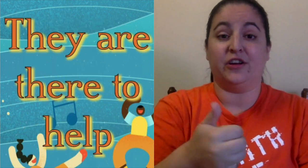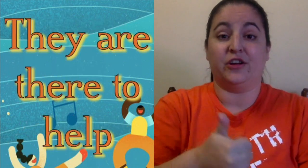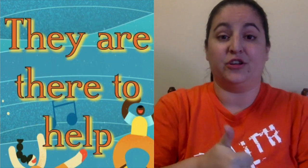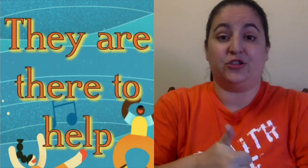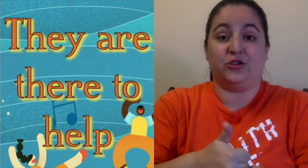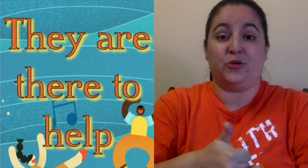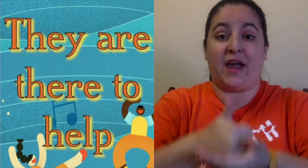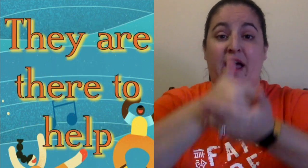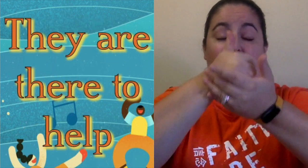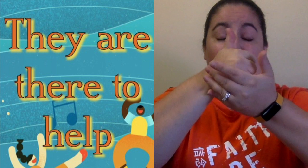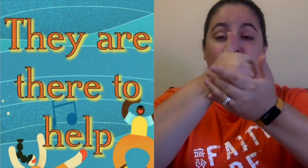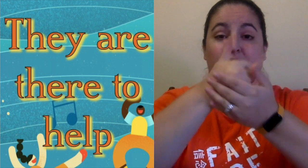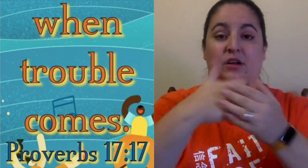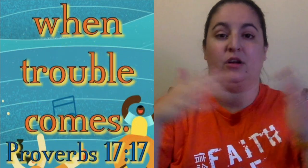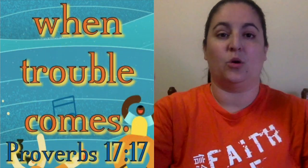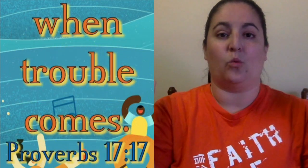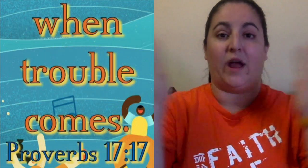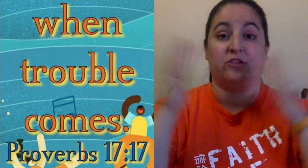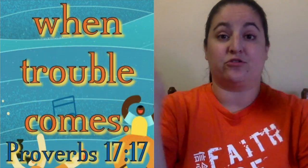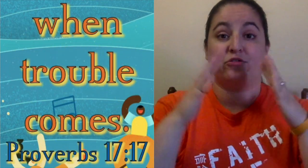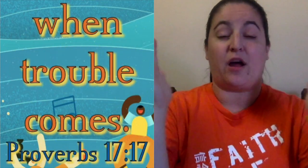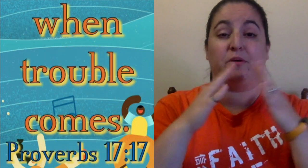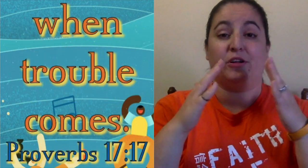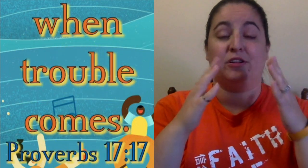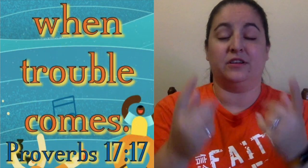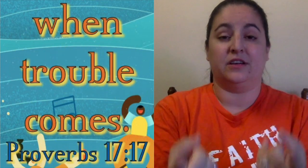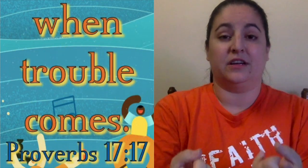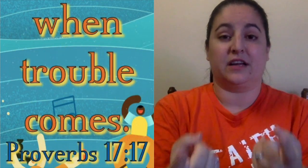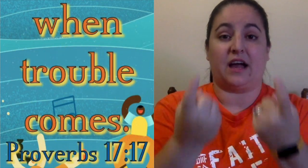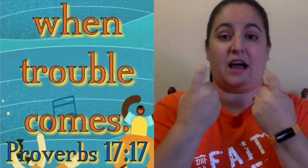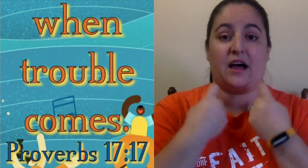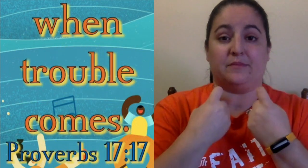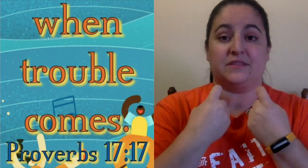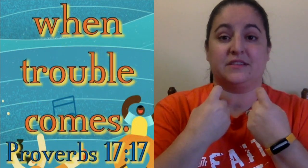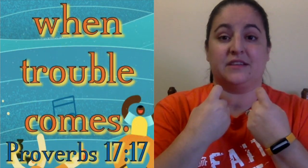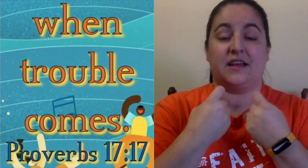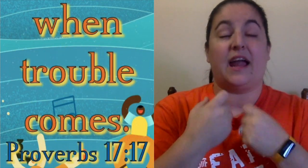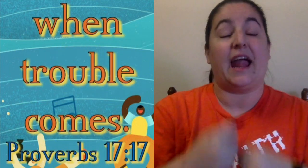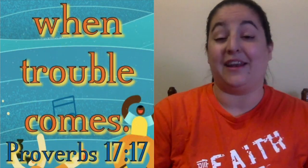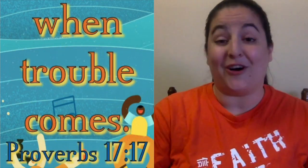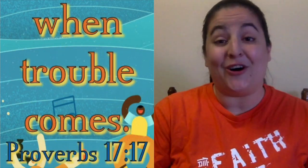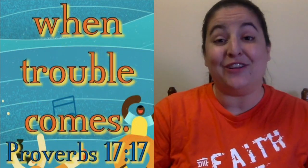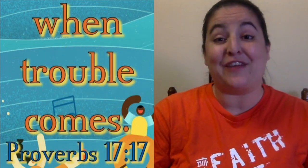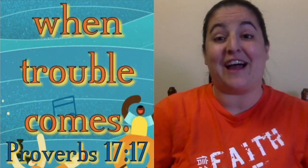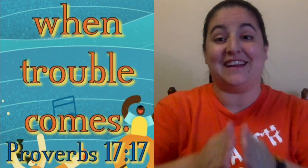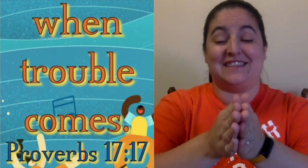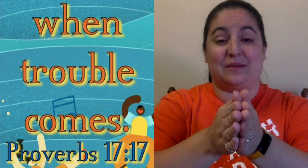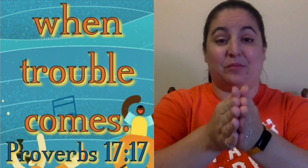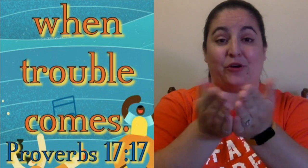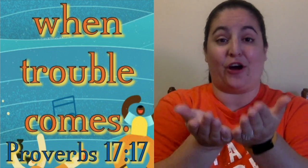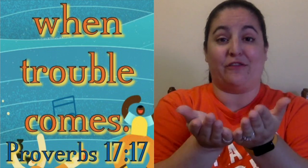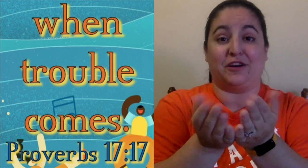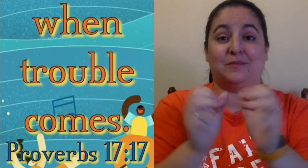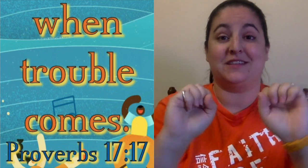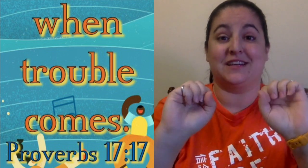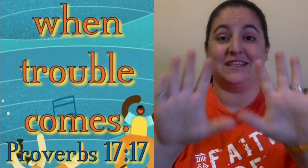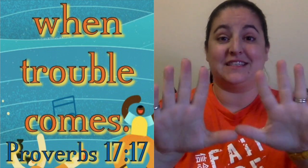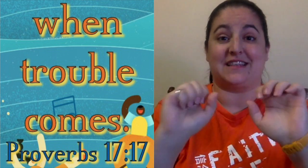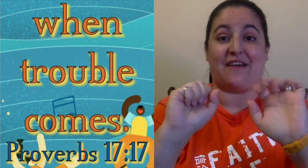hands, and then flap them in a panic, trouble comes. So point out and pull it towards